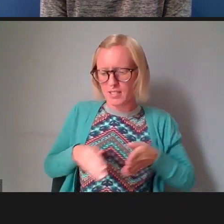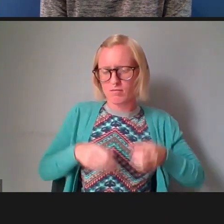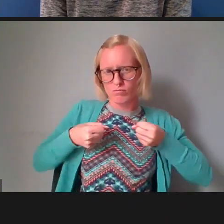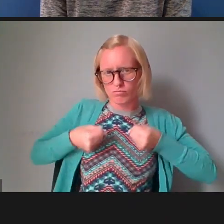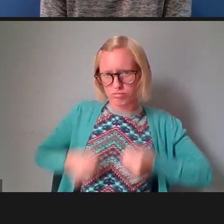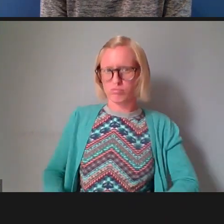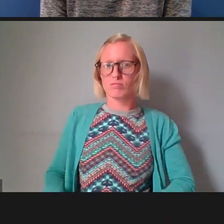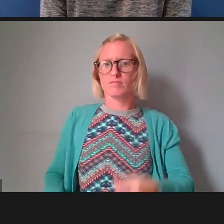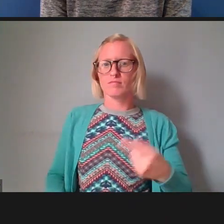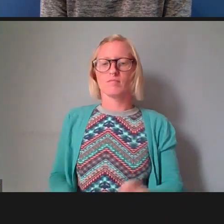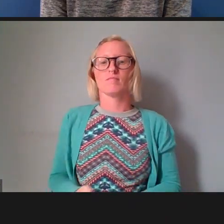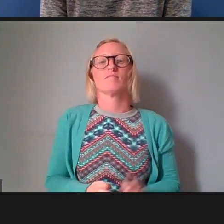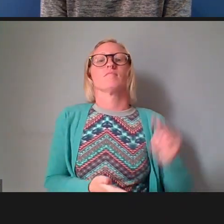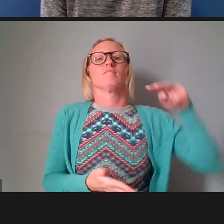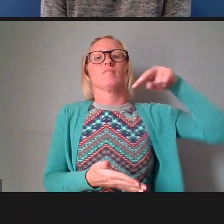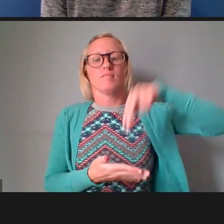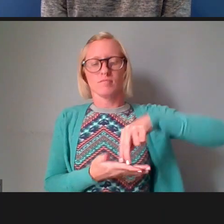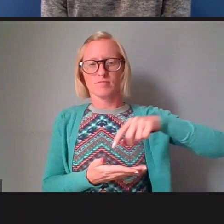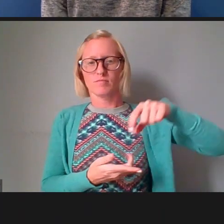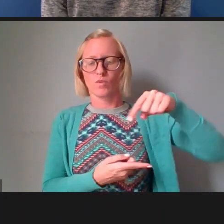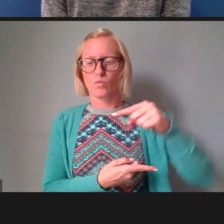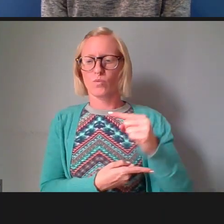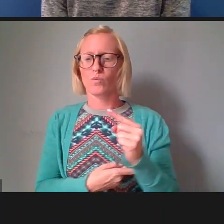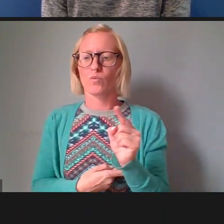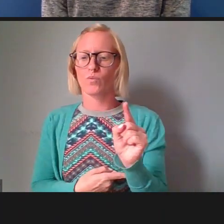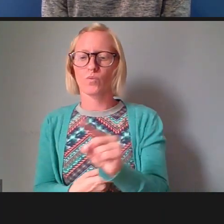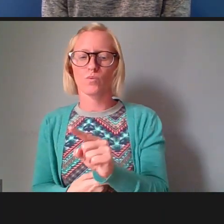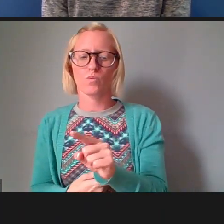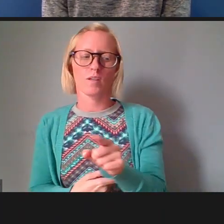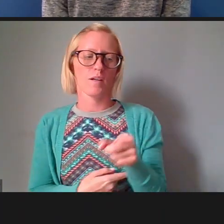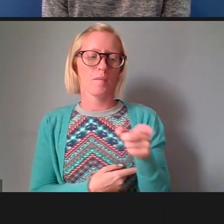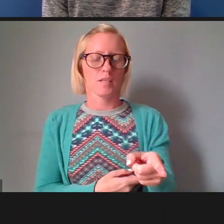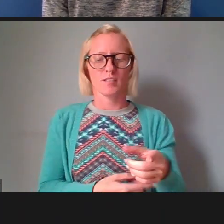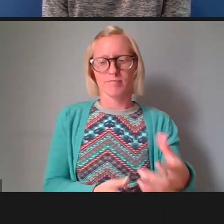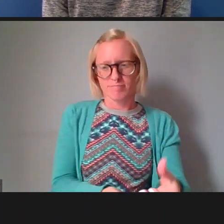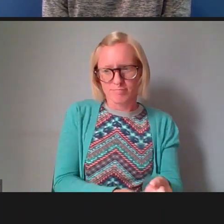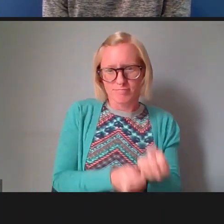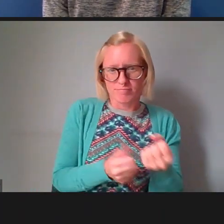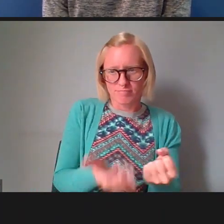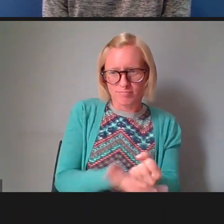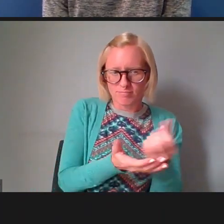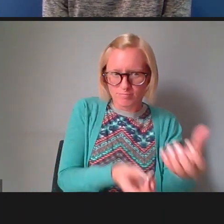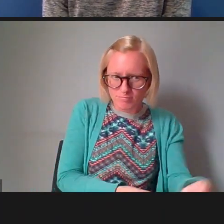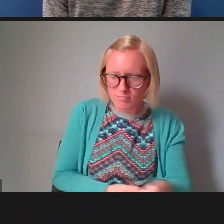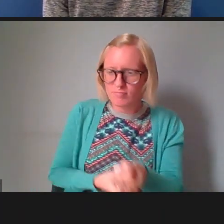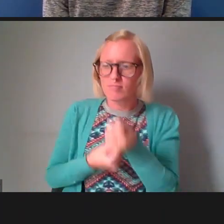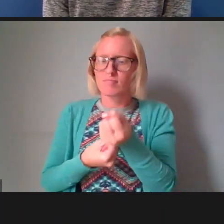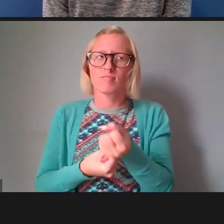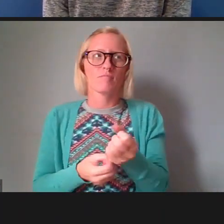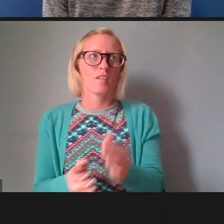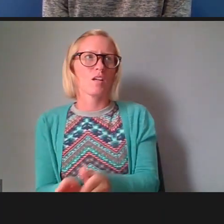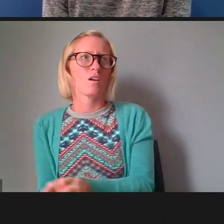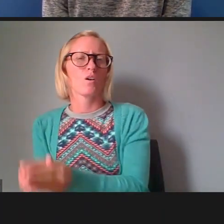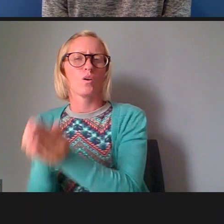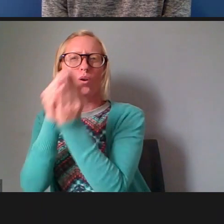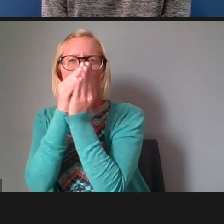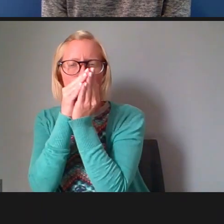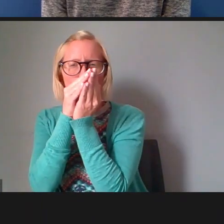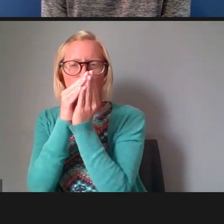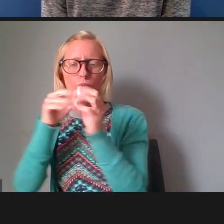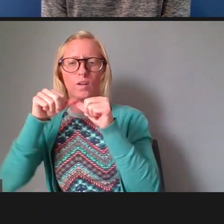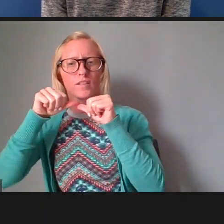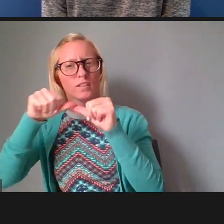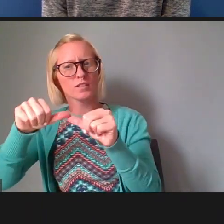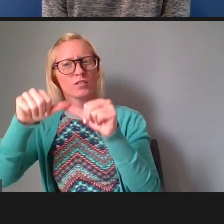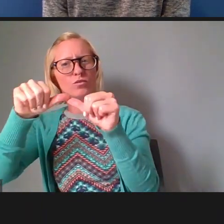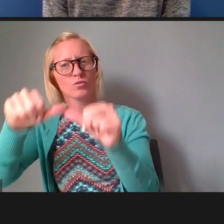to the platform. Piggy helped him up. Meanwhile, Ralph continued to blow till voices shouted in the forest. The small boy